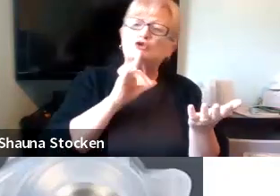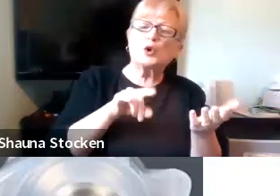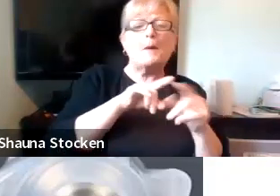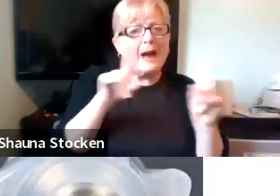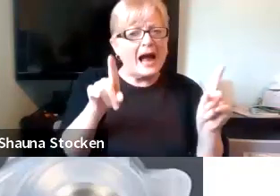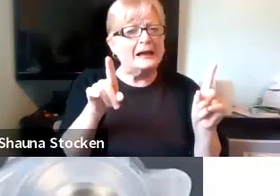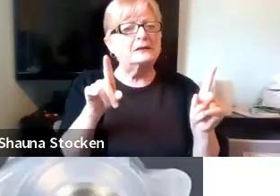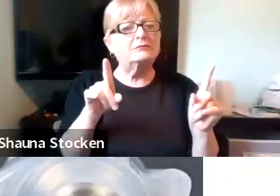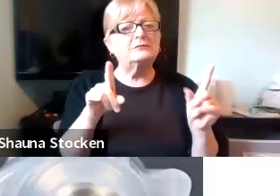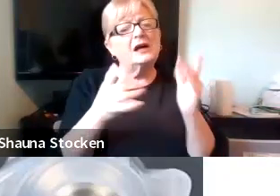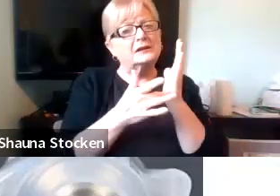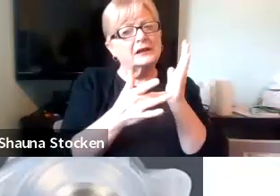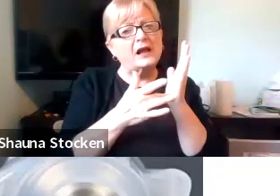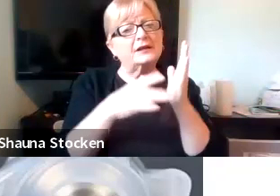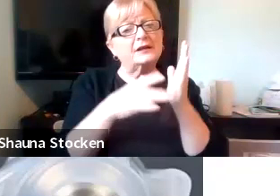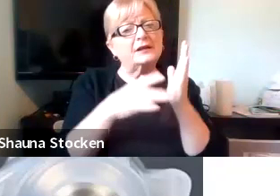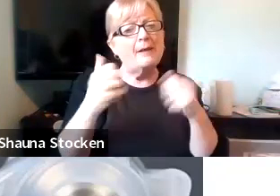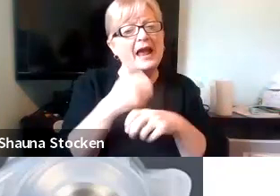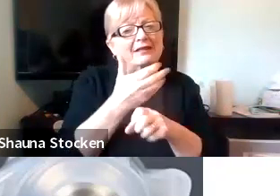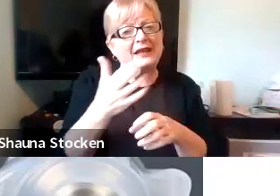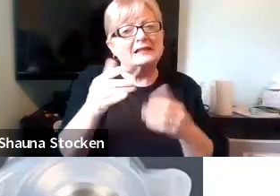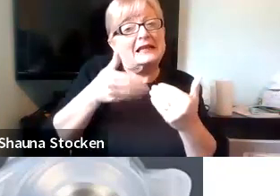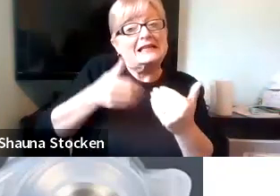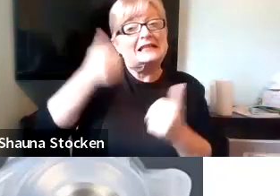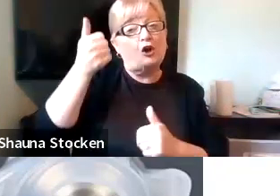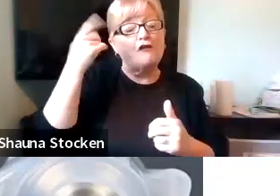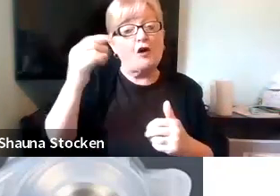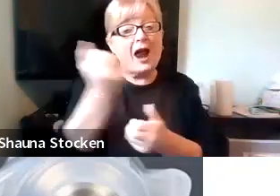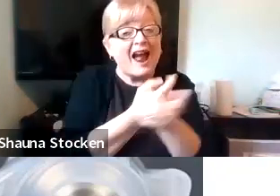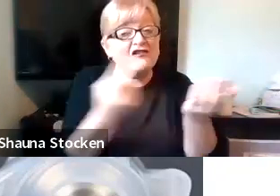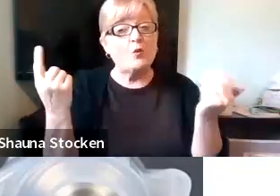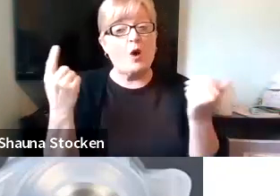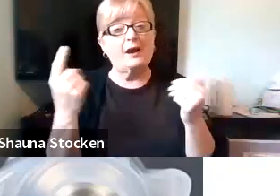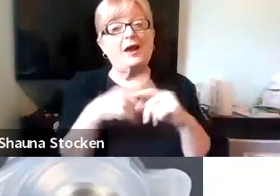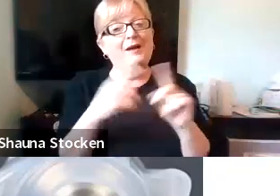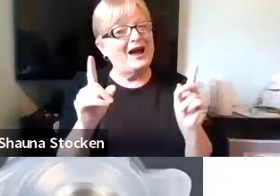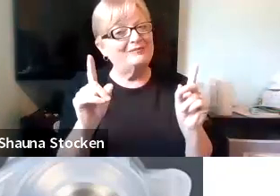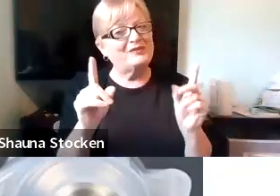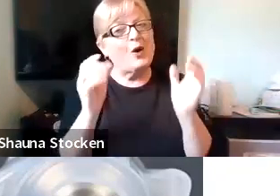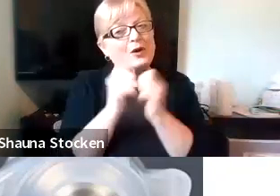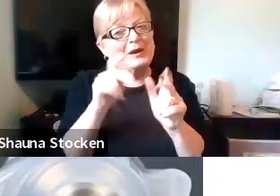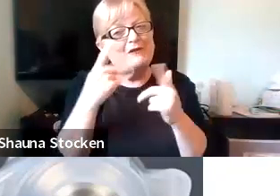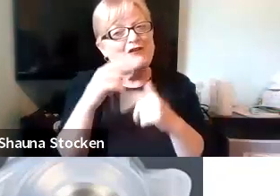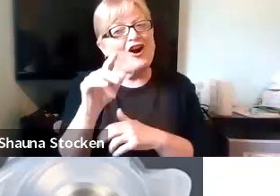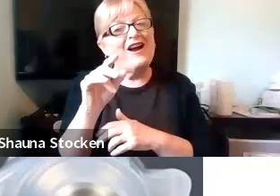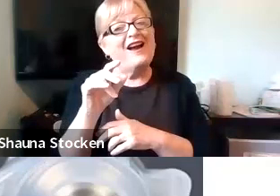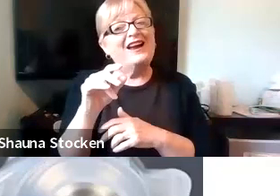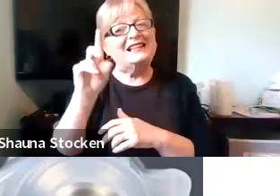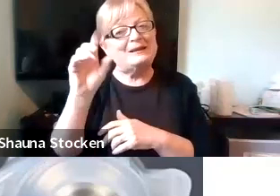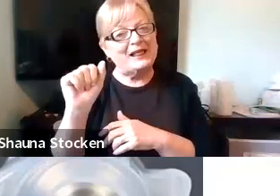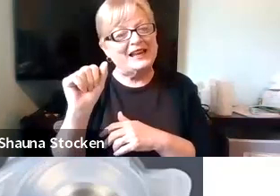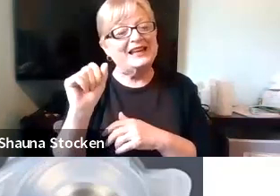that technology can make things easier for everyone, but for people with disabilities, assistive technology opens